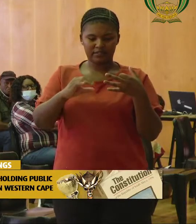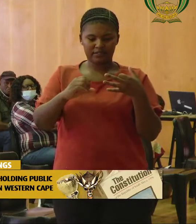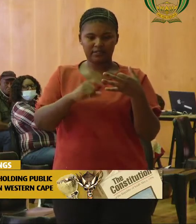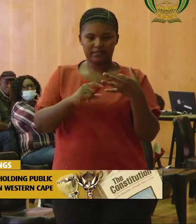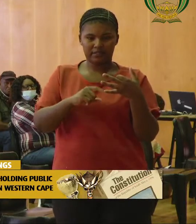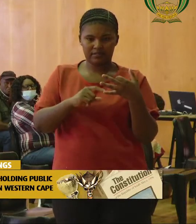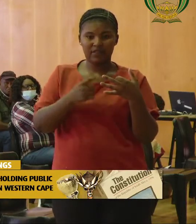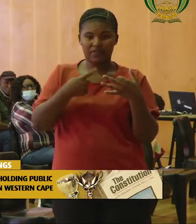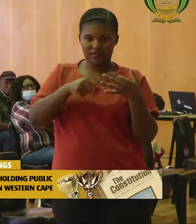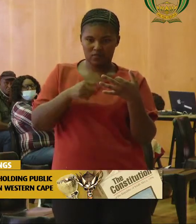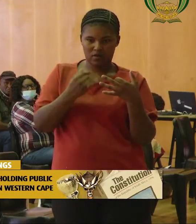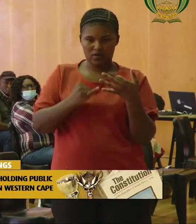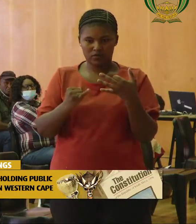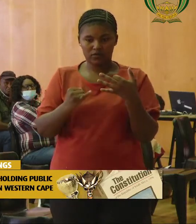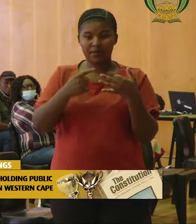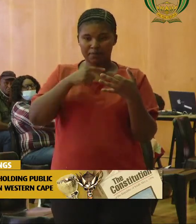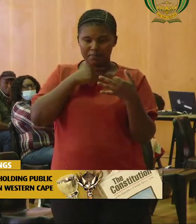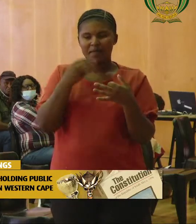larger parties.